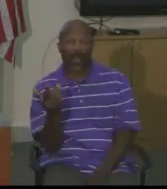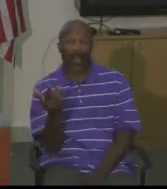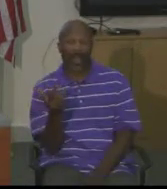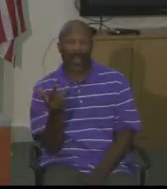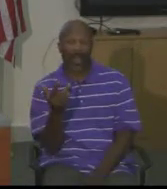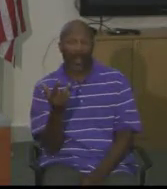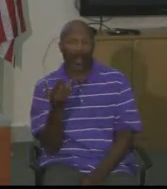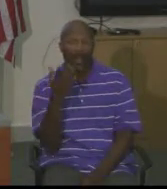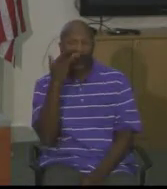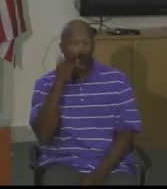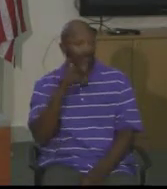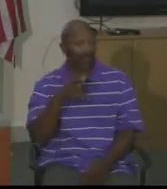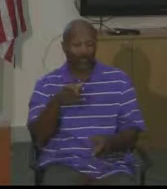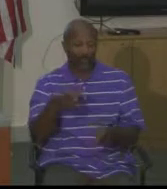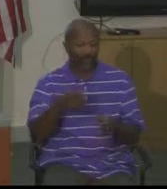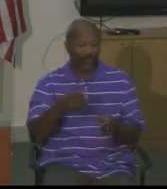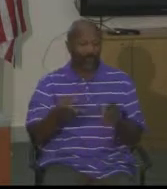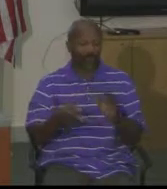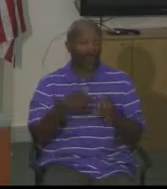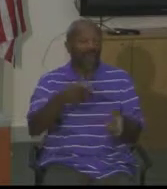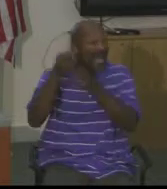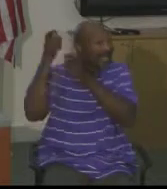might be driving the car too fast.